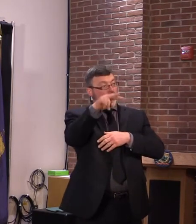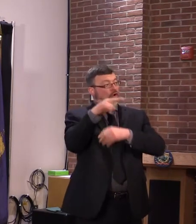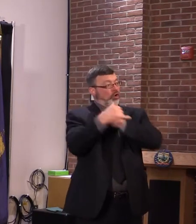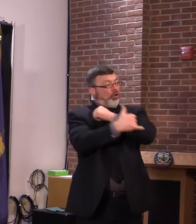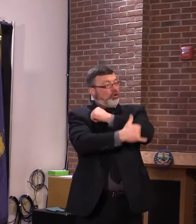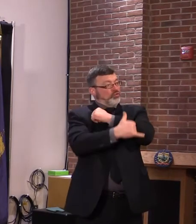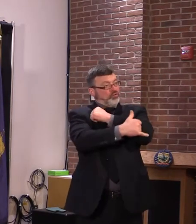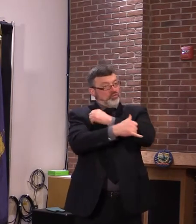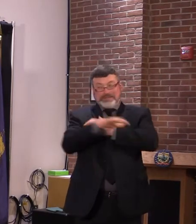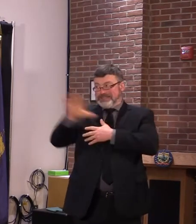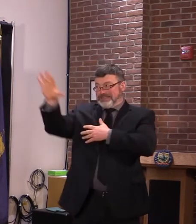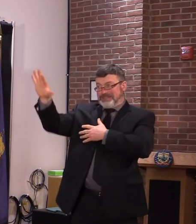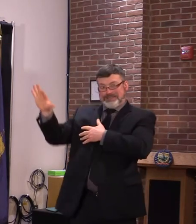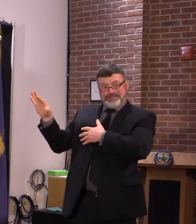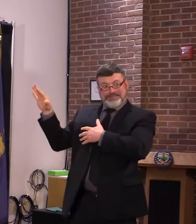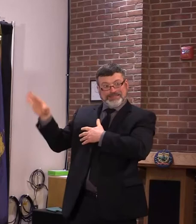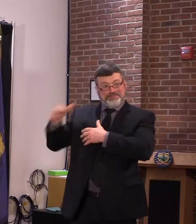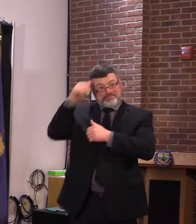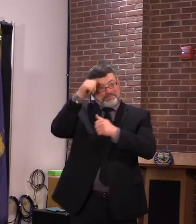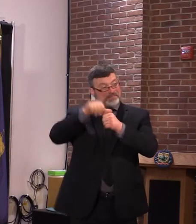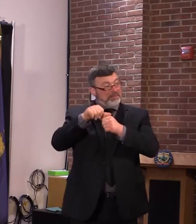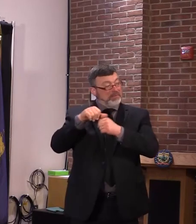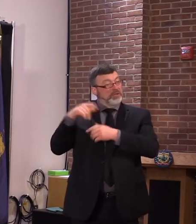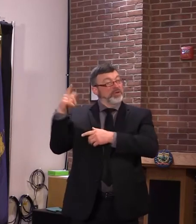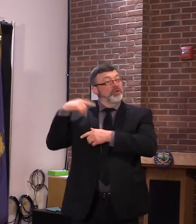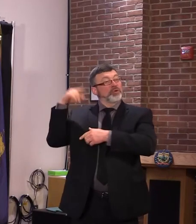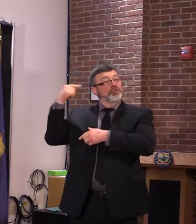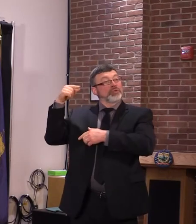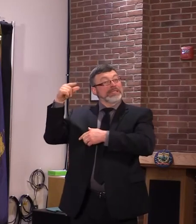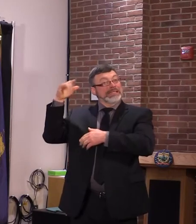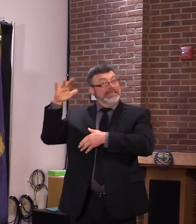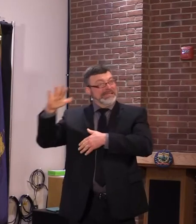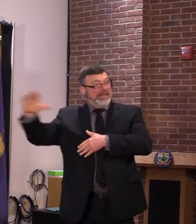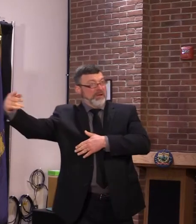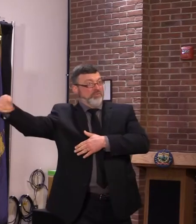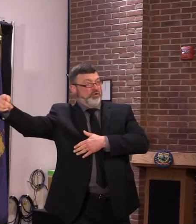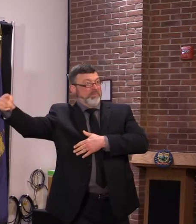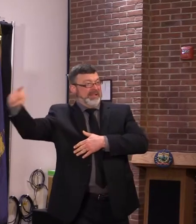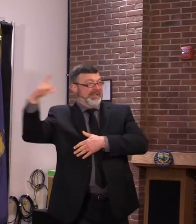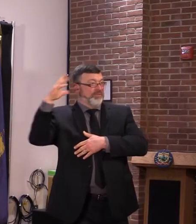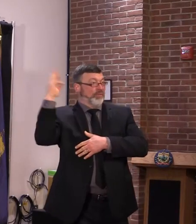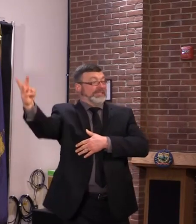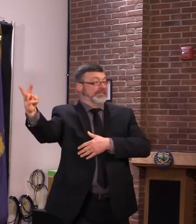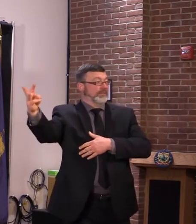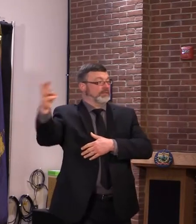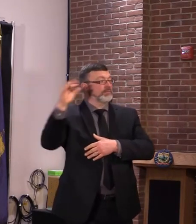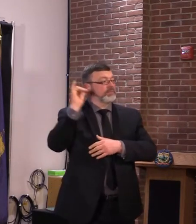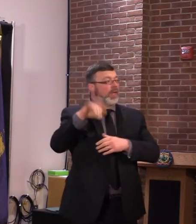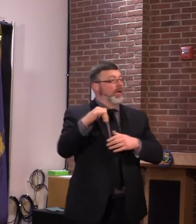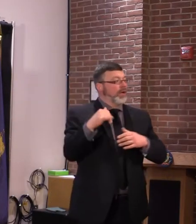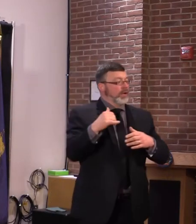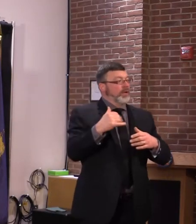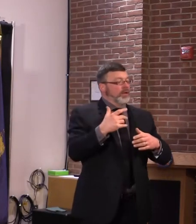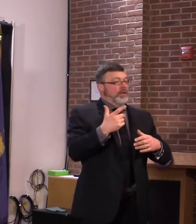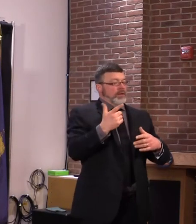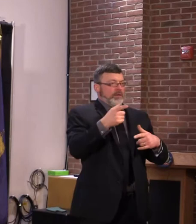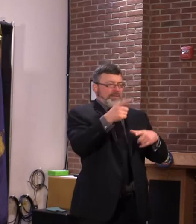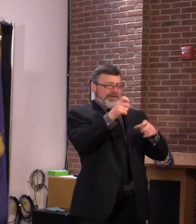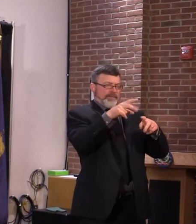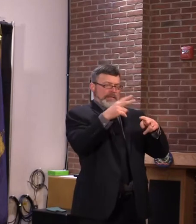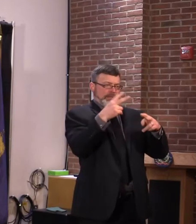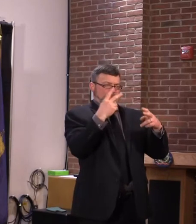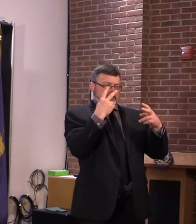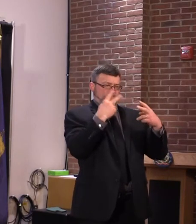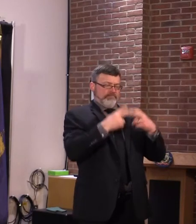then greener areas. Depending on where you set your threshold levels, the whole country looks purple on